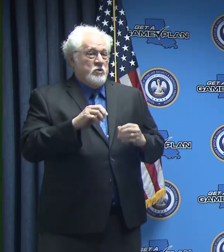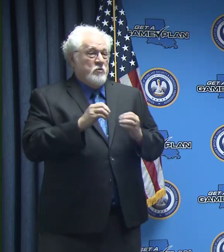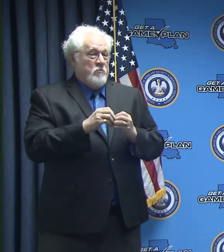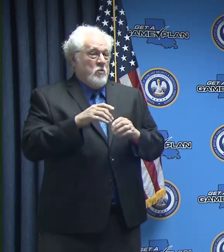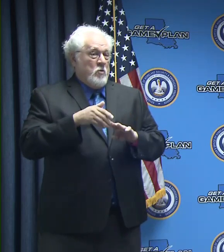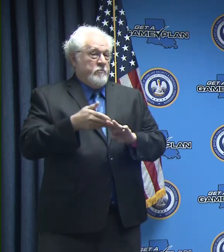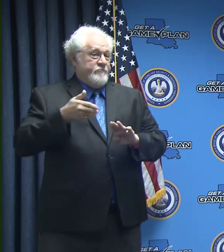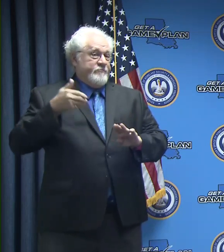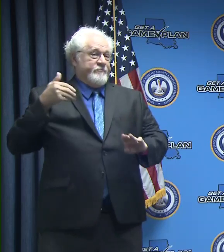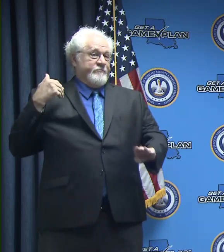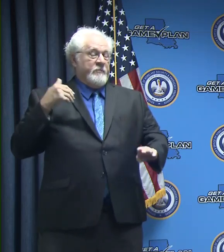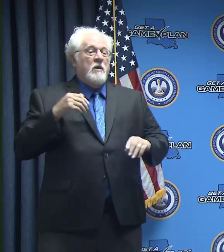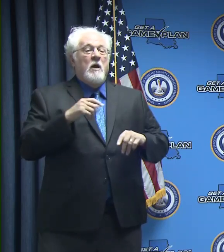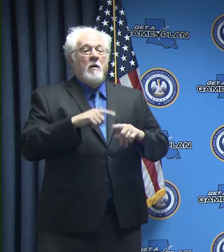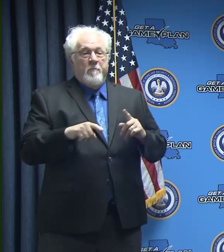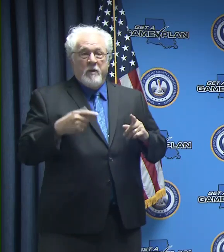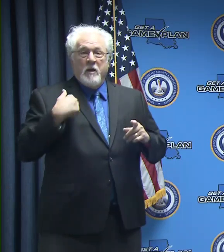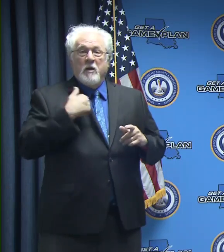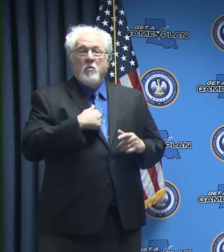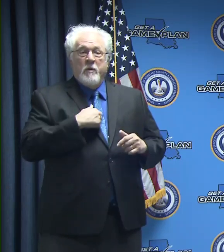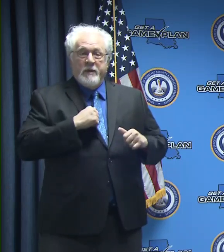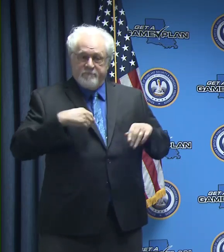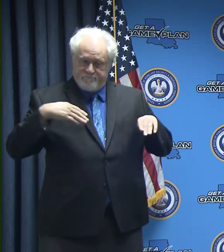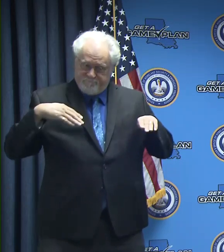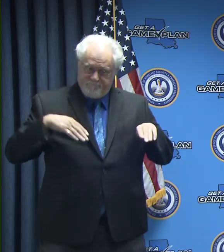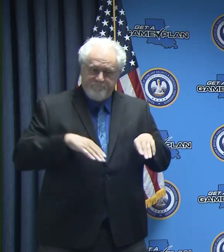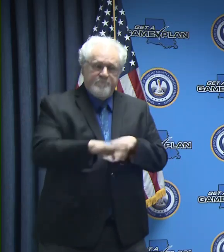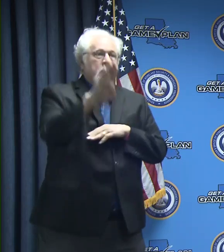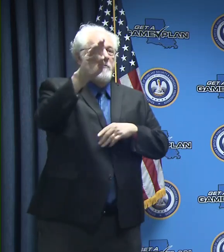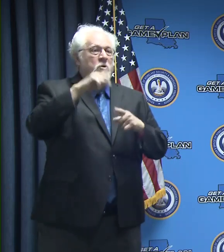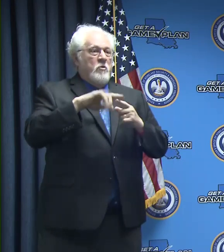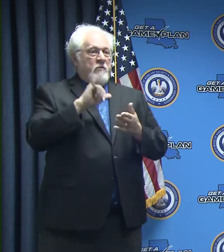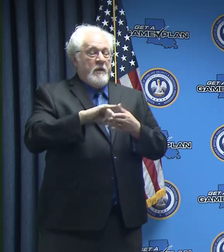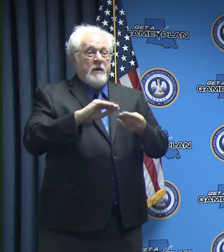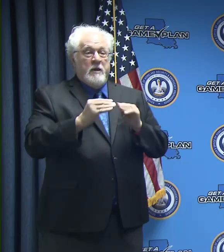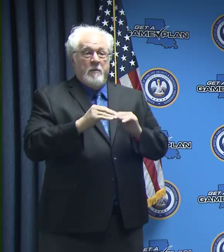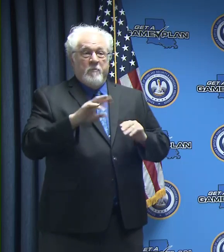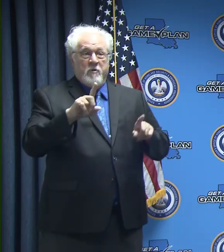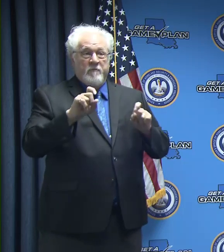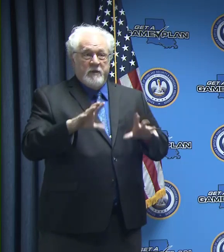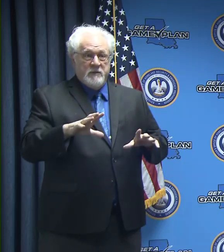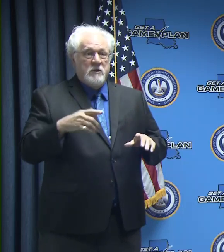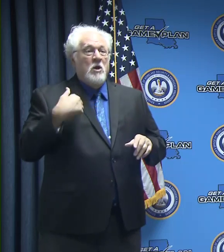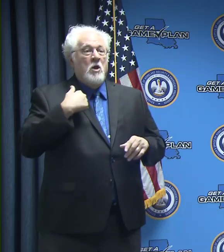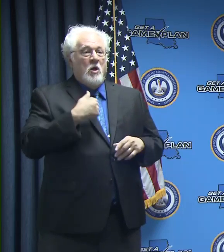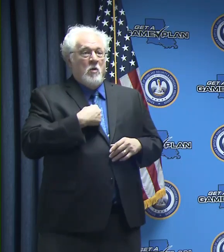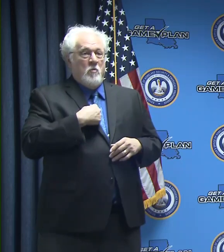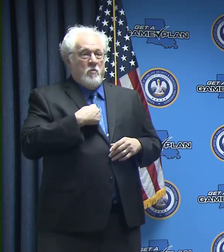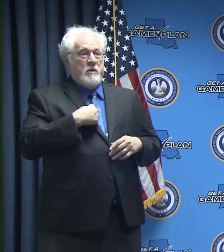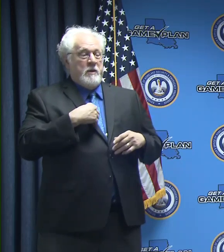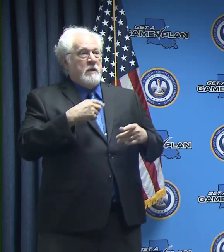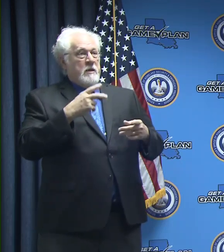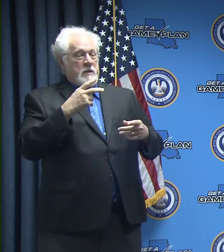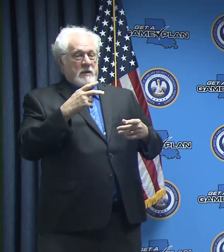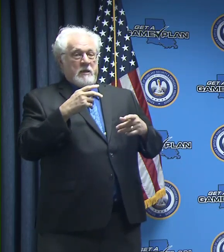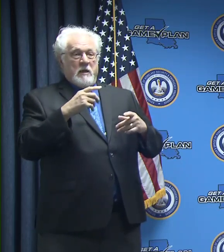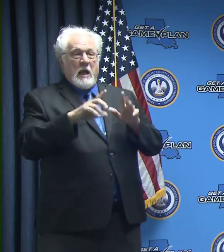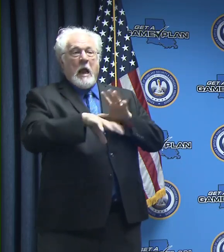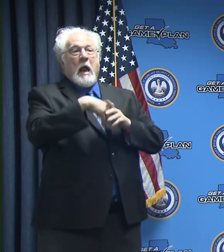earlier, the fact that we've been able to ramp up to that number of testing, I can tell you we have a visibility across the state of